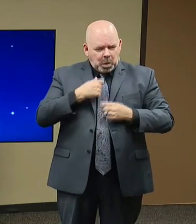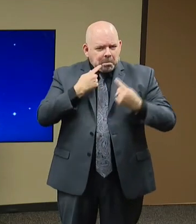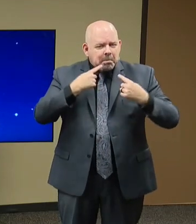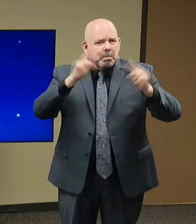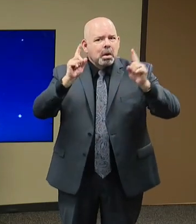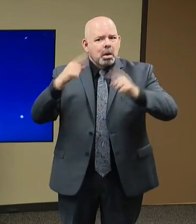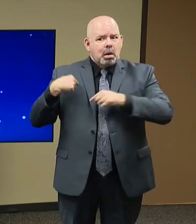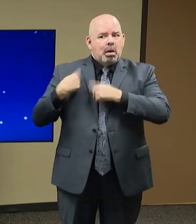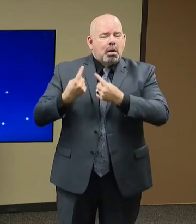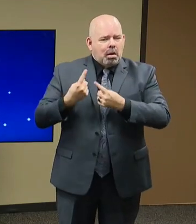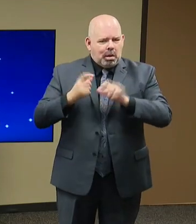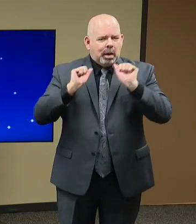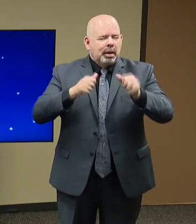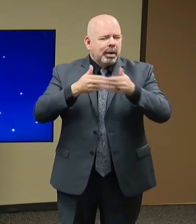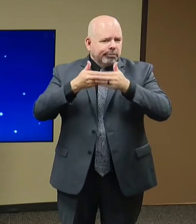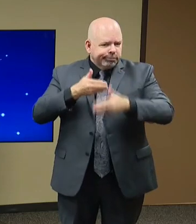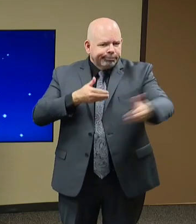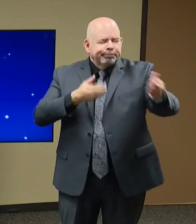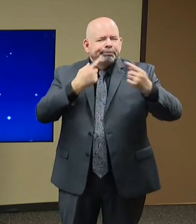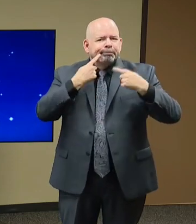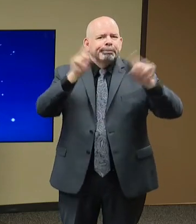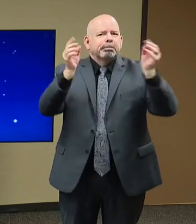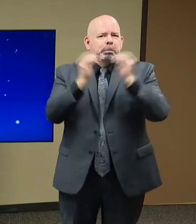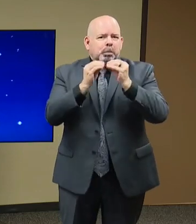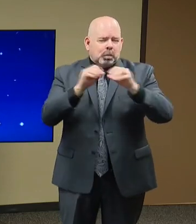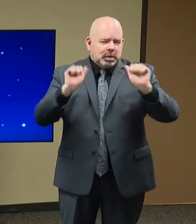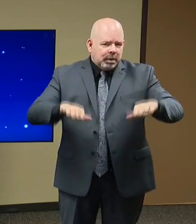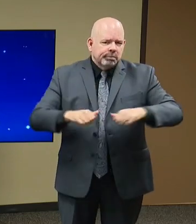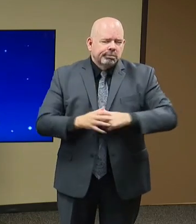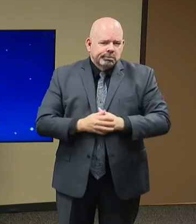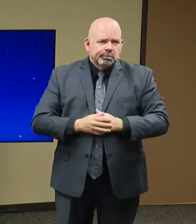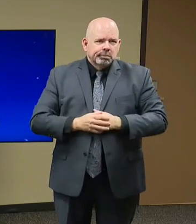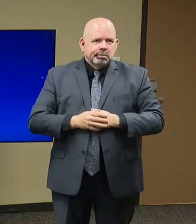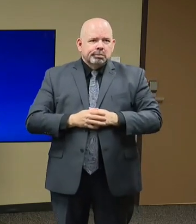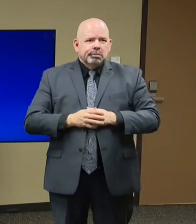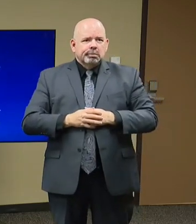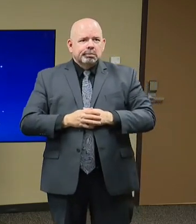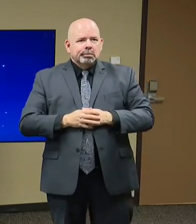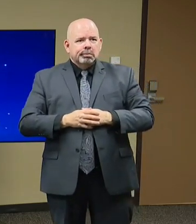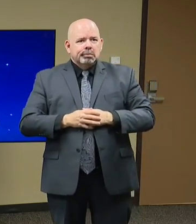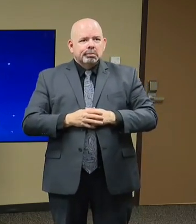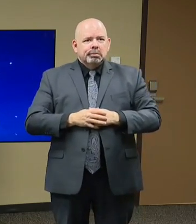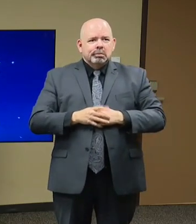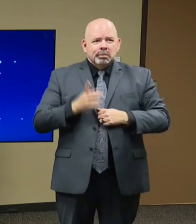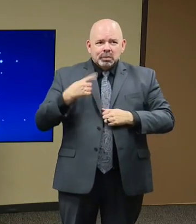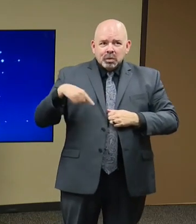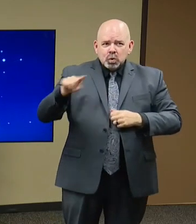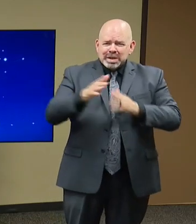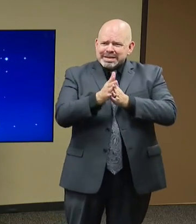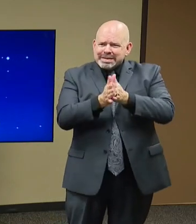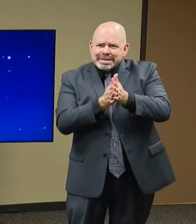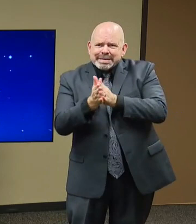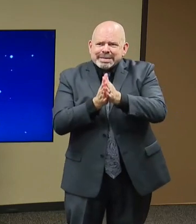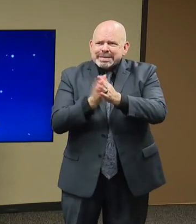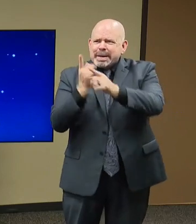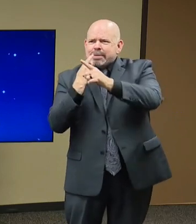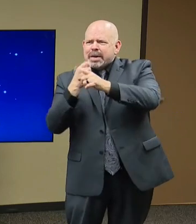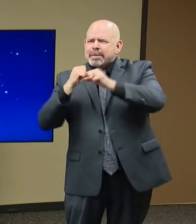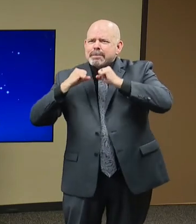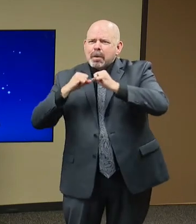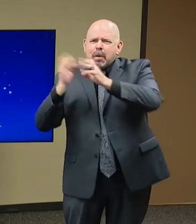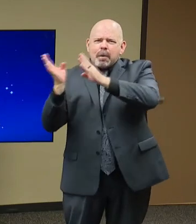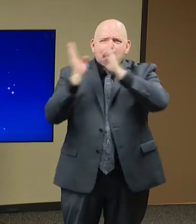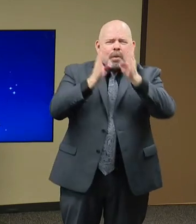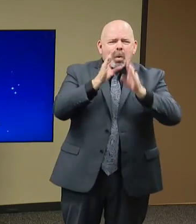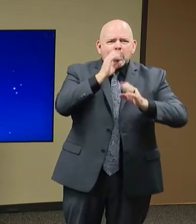justify that, but it is going to take, it's all going to take everyone being vigilant on these. Is masking the number one metric you're